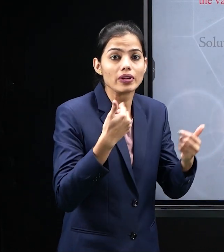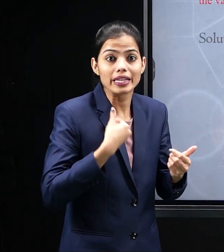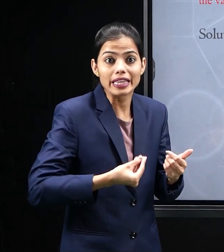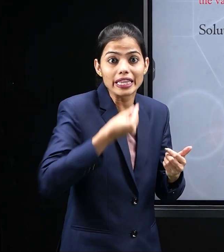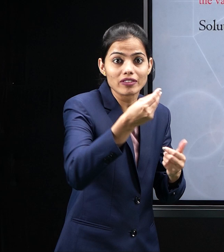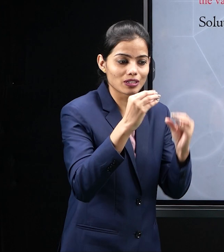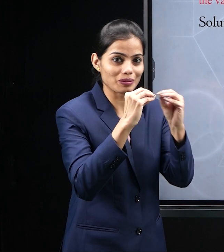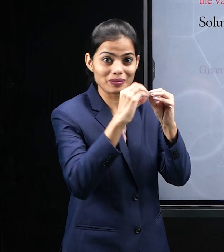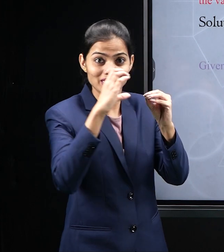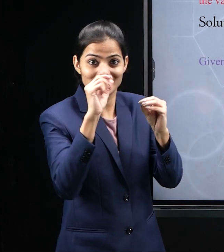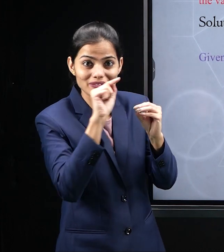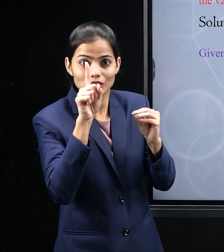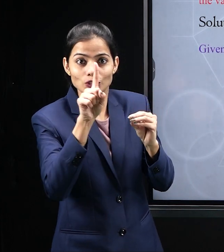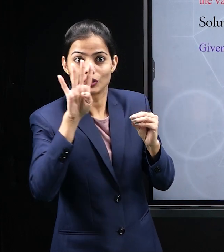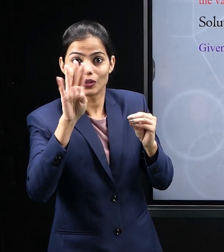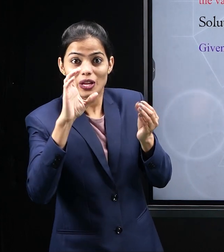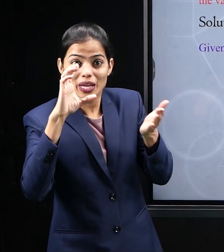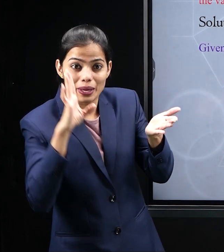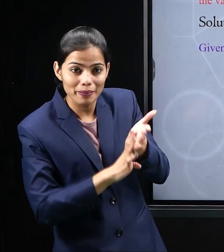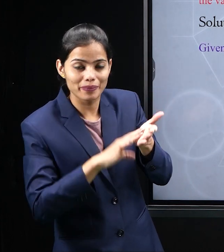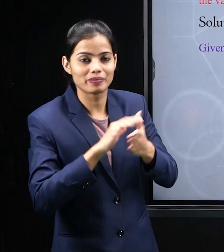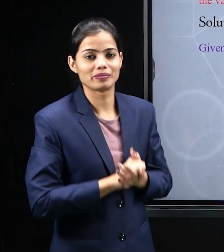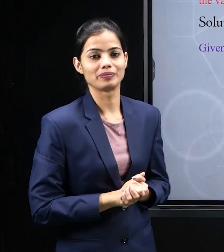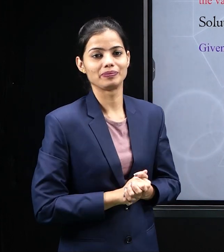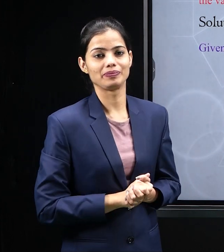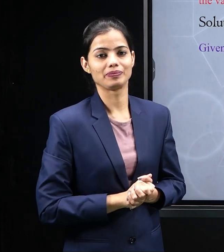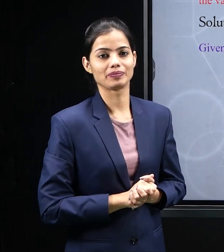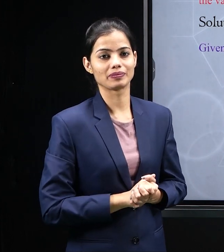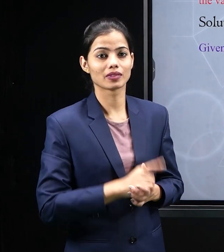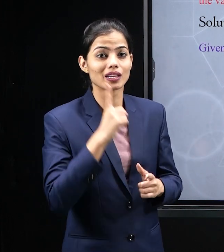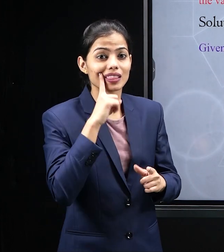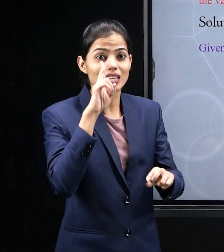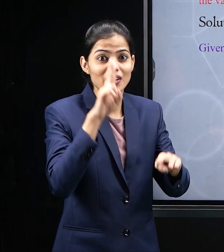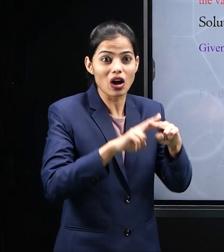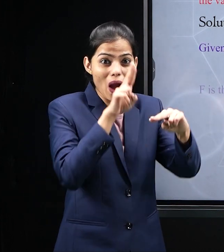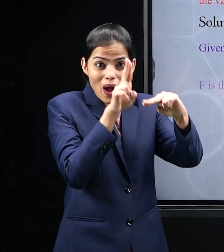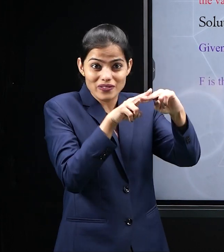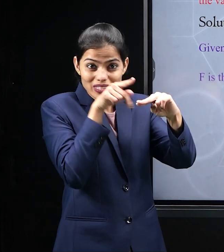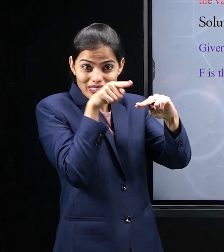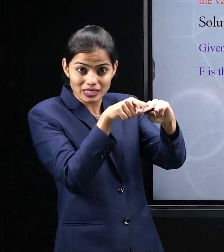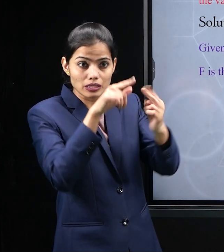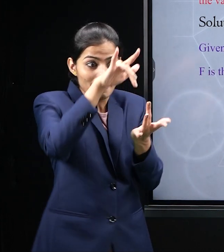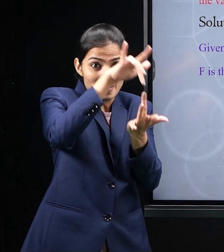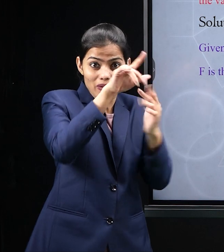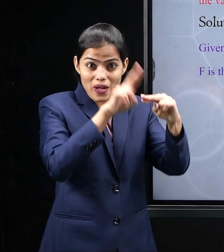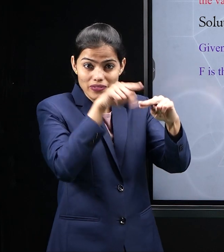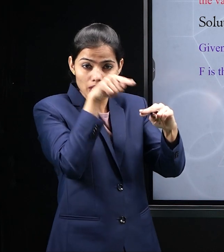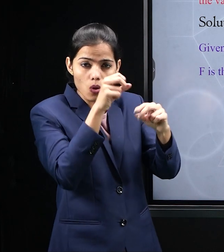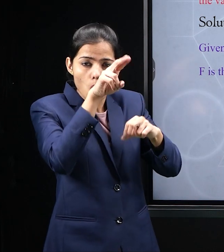Solution. Given BC is equal to 14 centimeter, if F is the midpoint of AB and